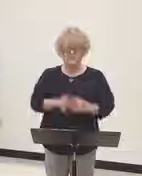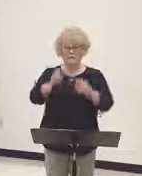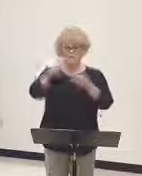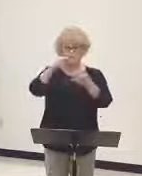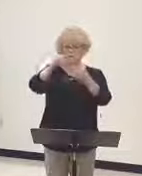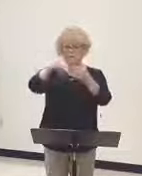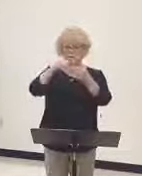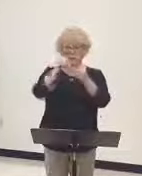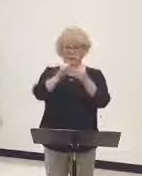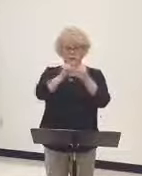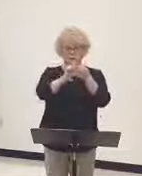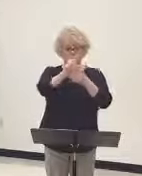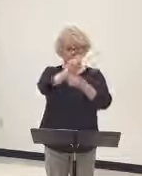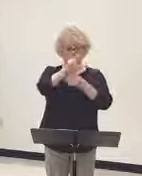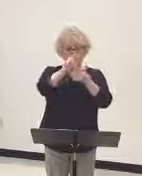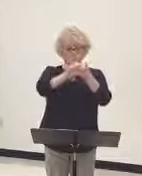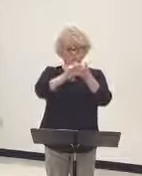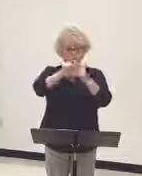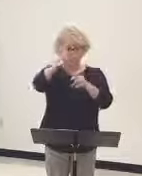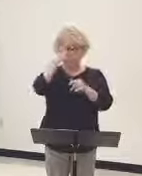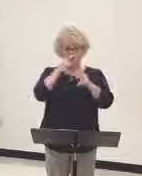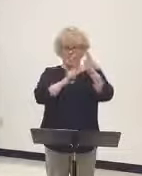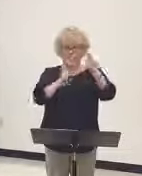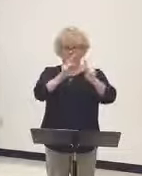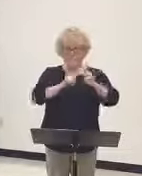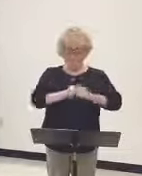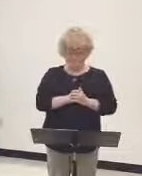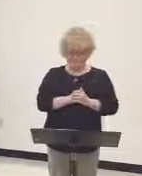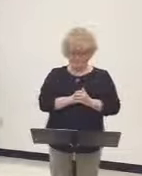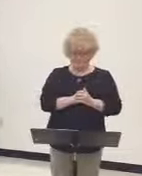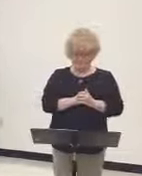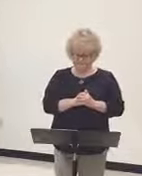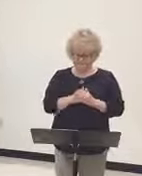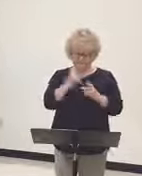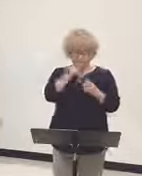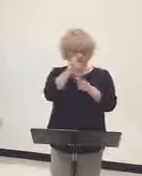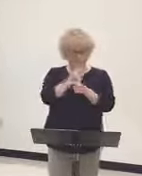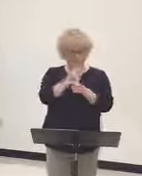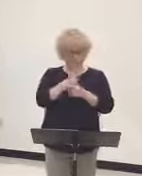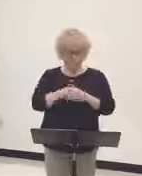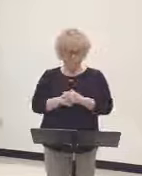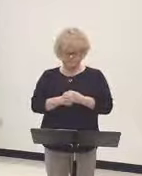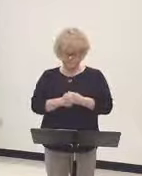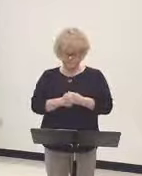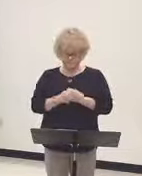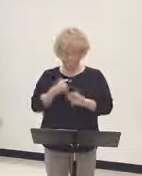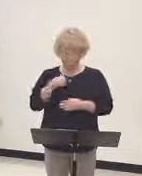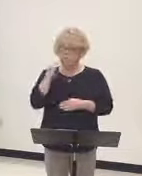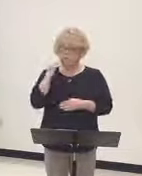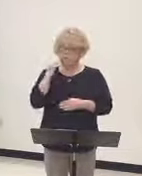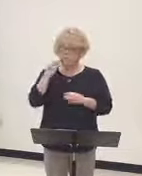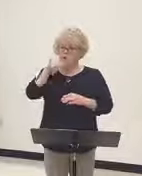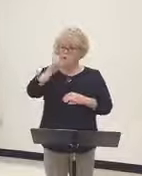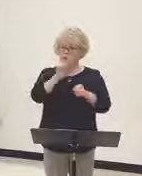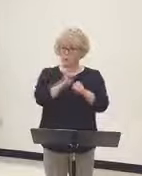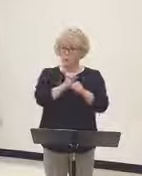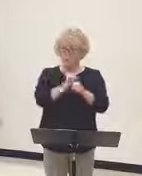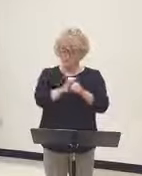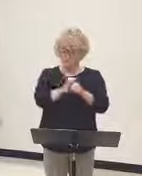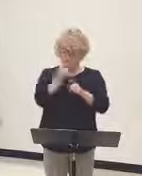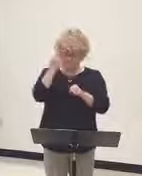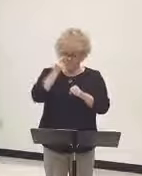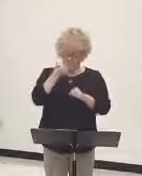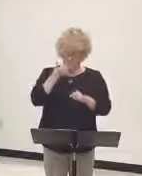reading from the letter of St. Paul to the Romans. Brothers and sisters, we know that